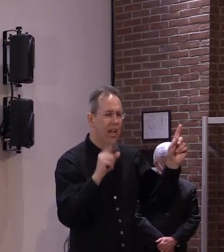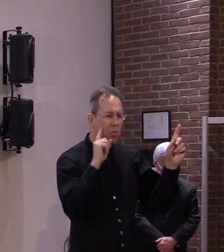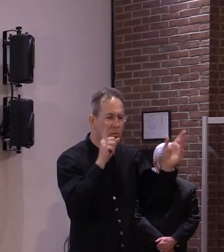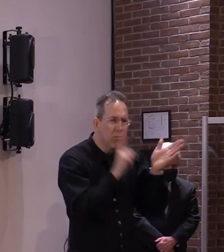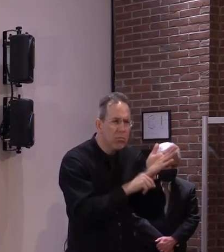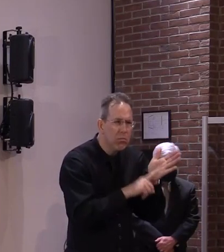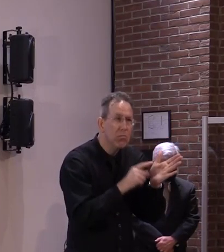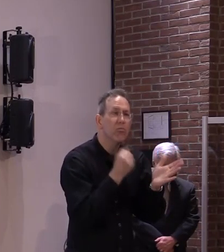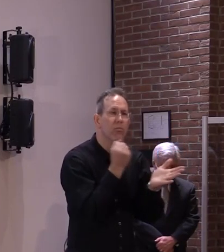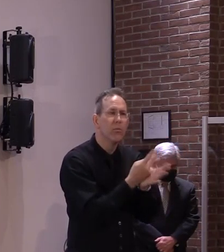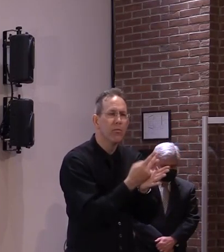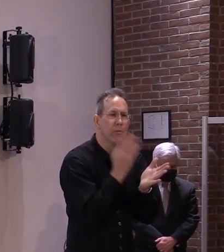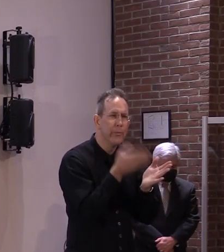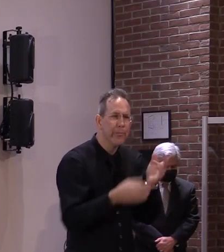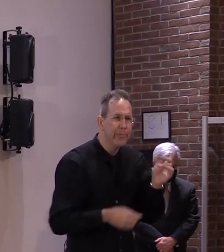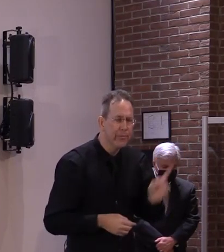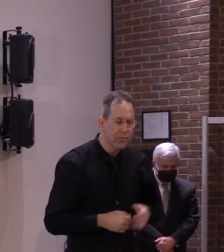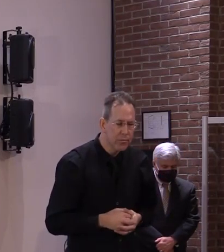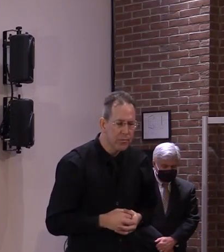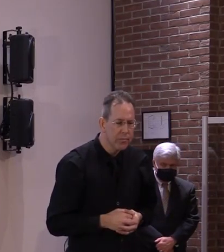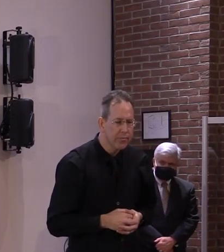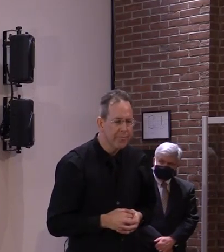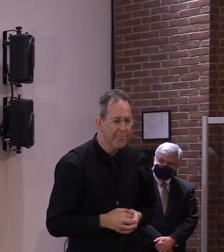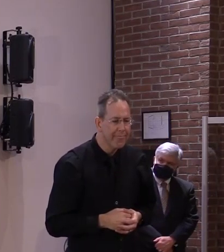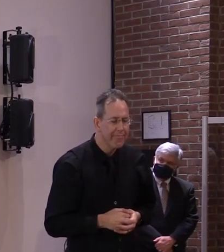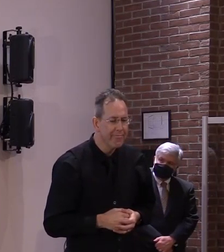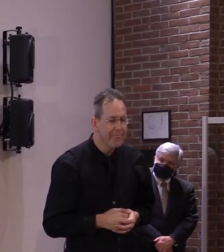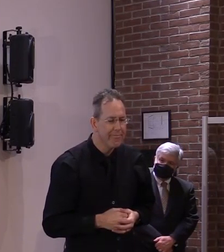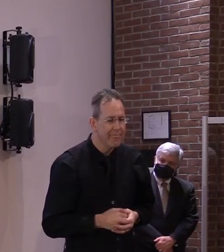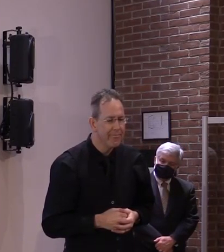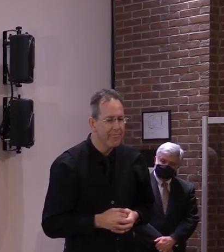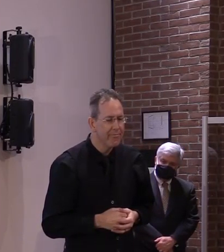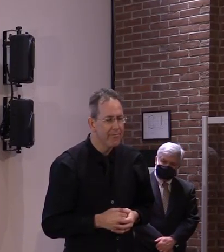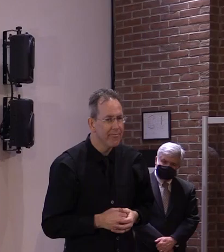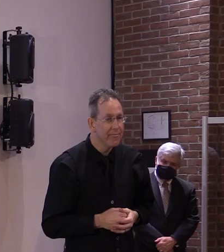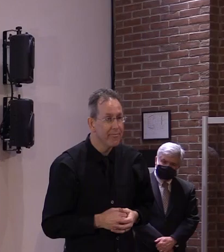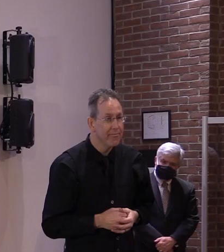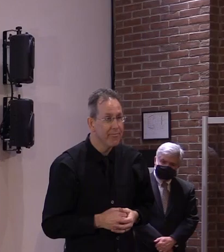back to some semblance of normal.